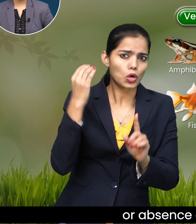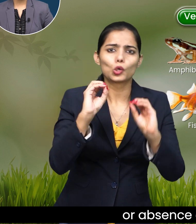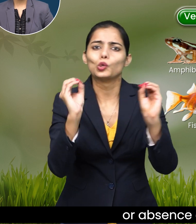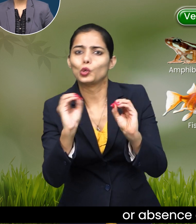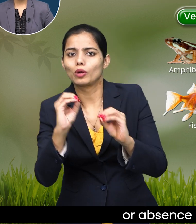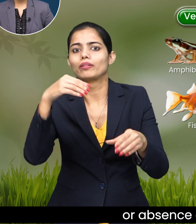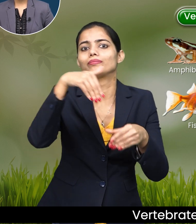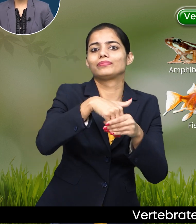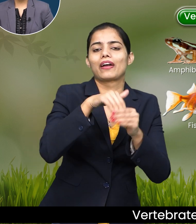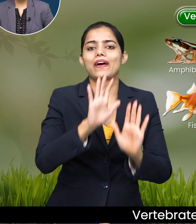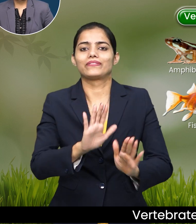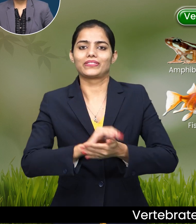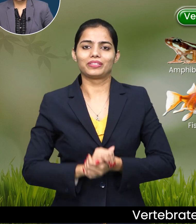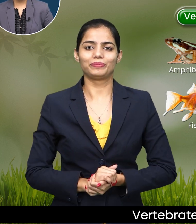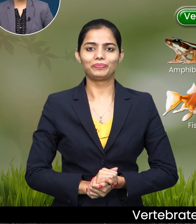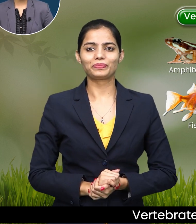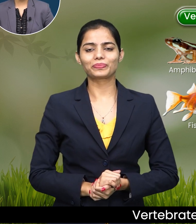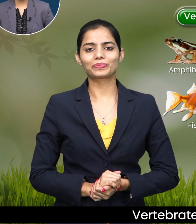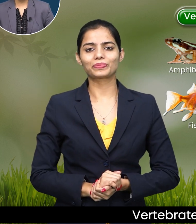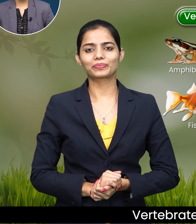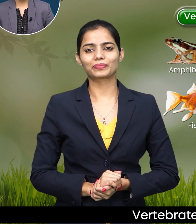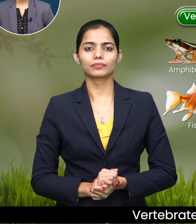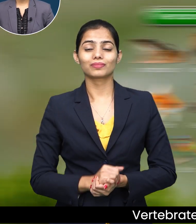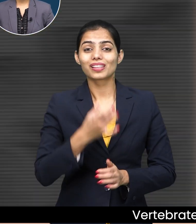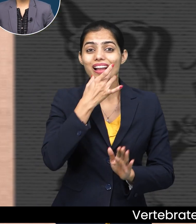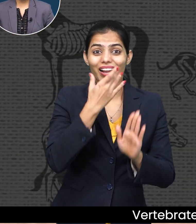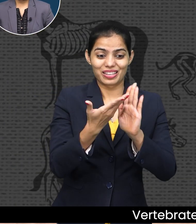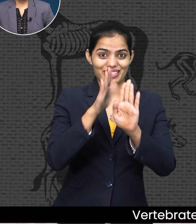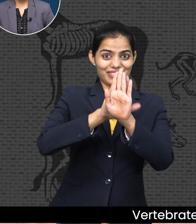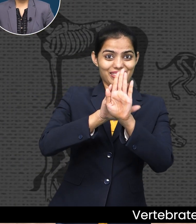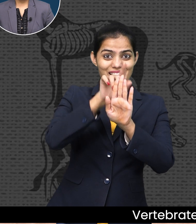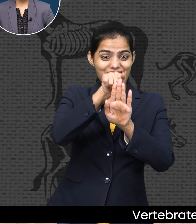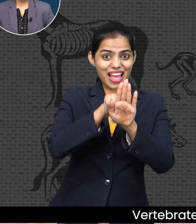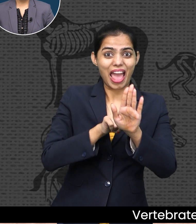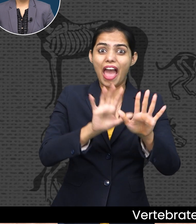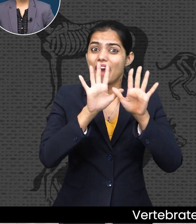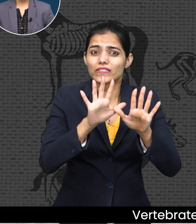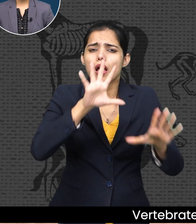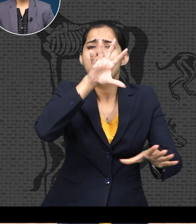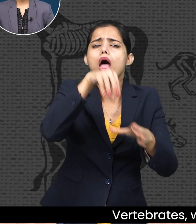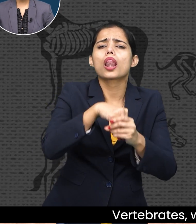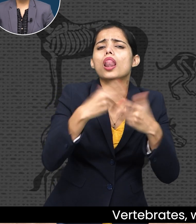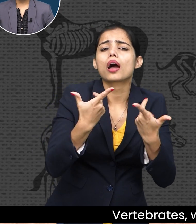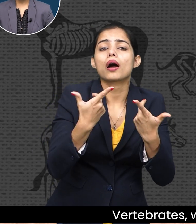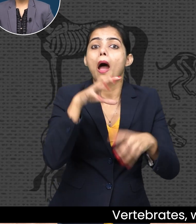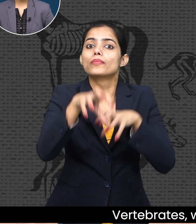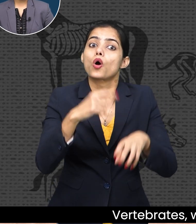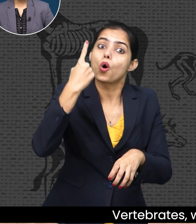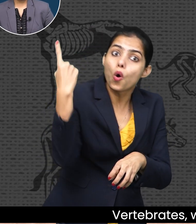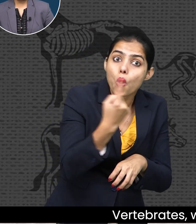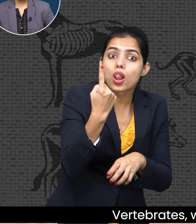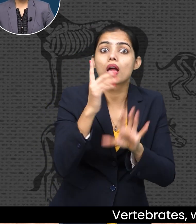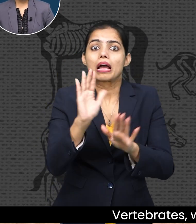column: vertebrates and invertebrates. Vertebrates, which have